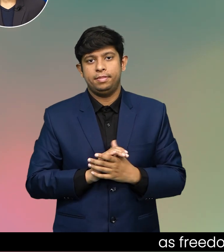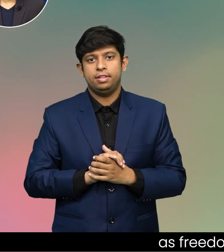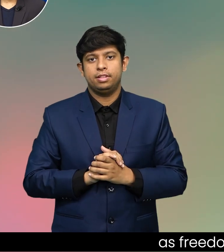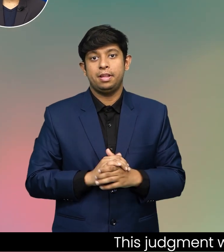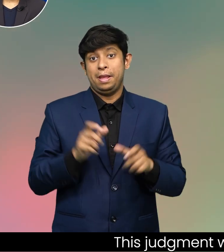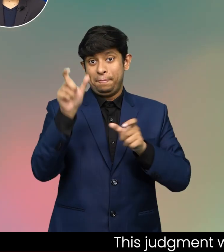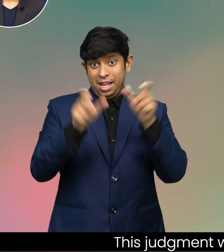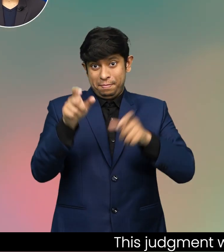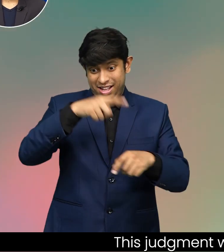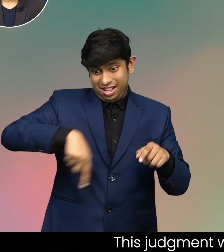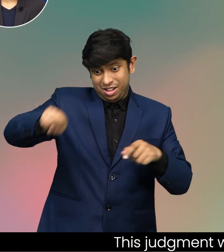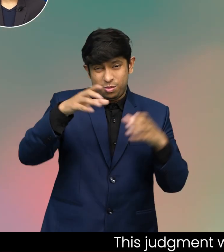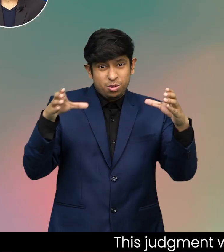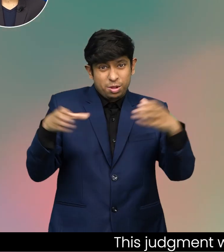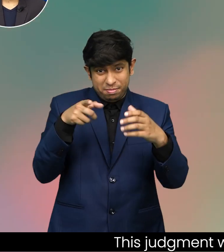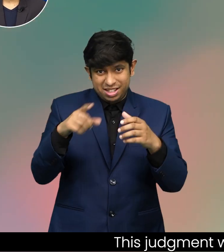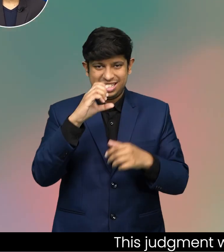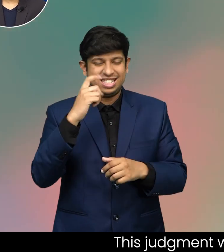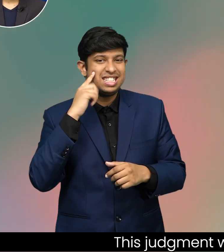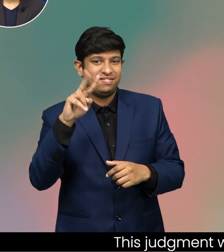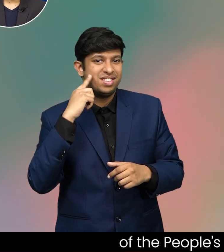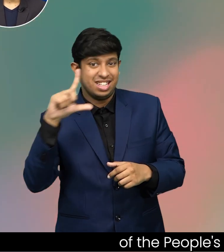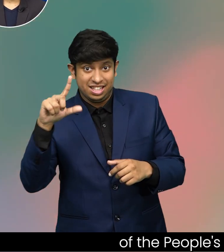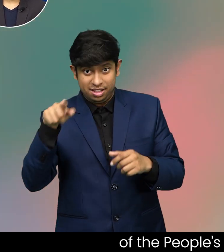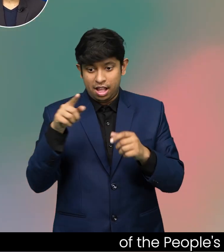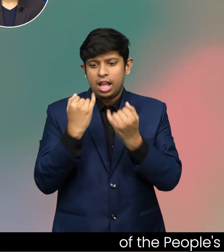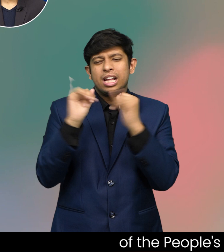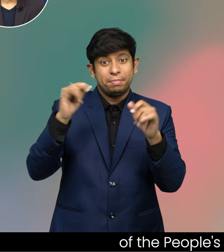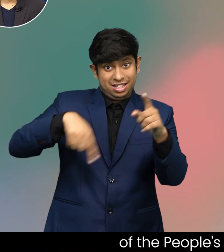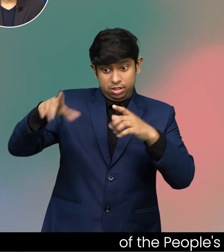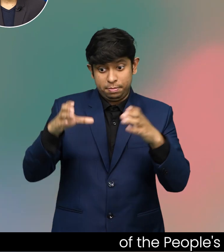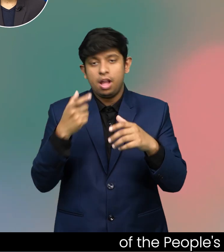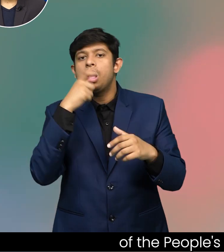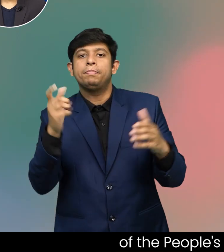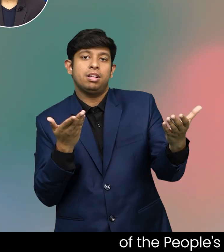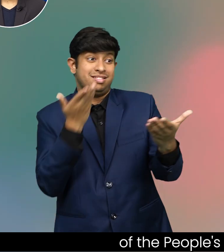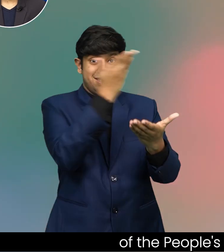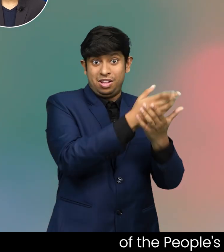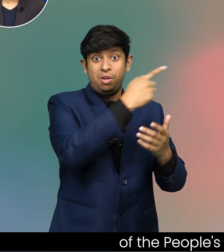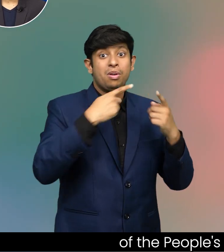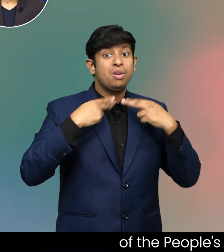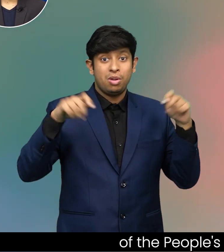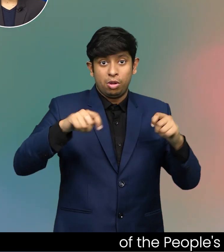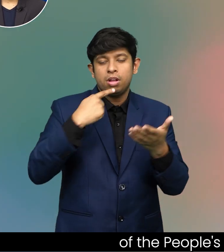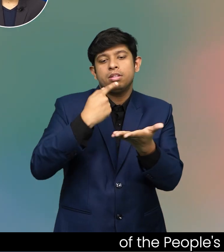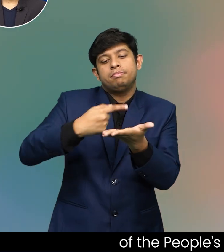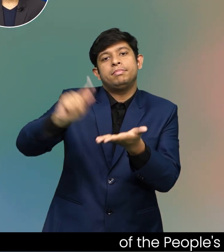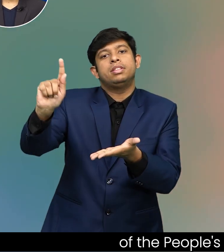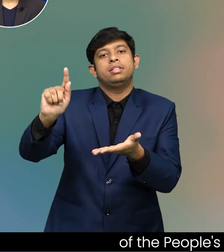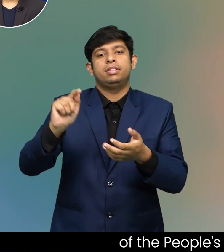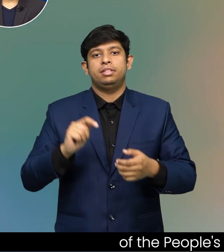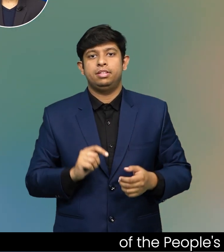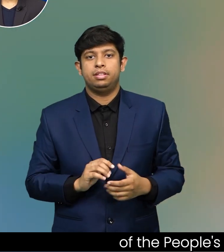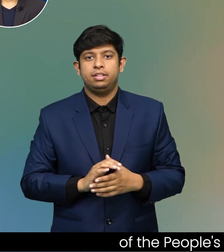expression. This judgment was passed in the case of the People's Union of Civil Liberties.